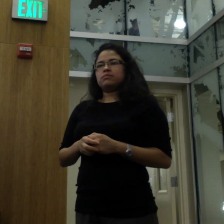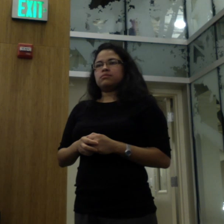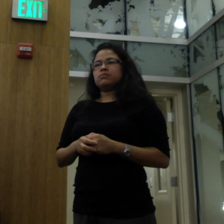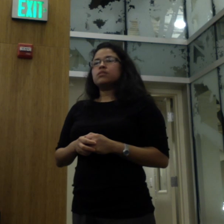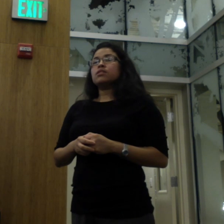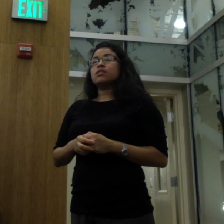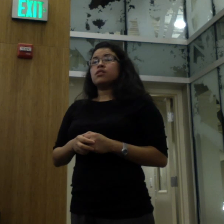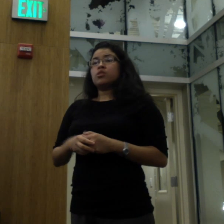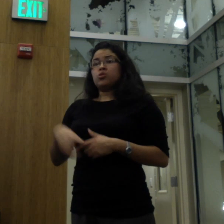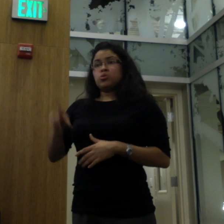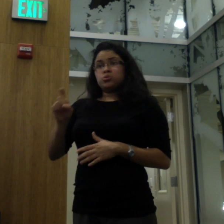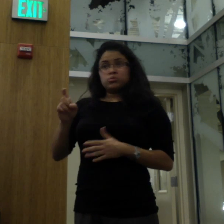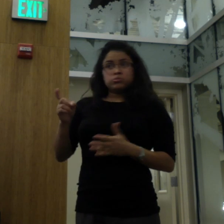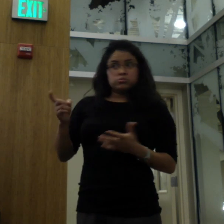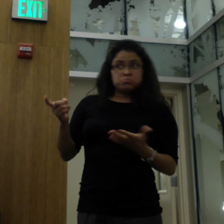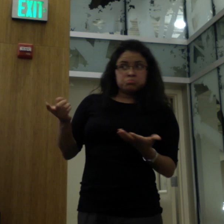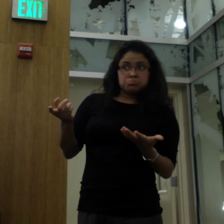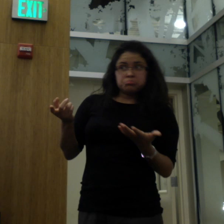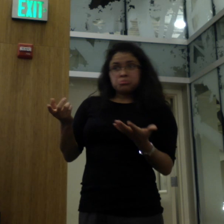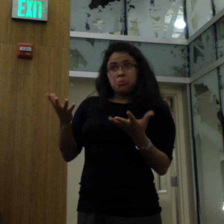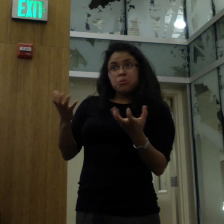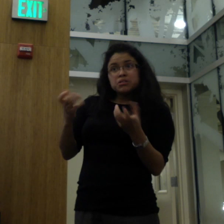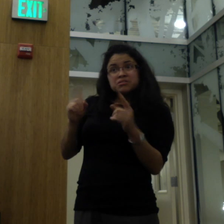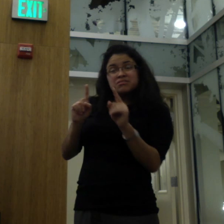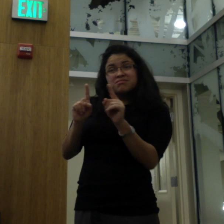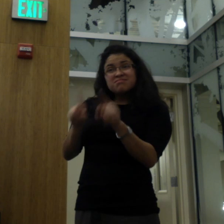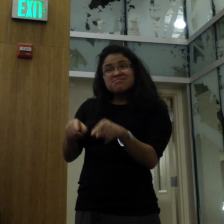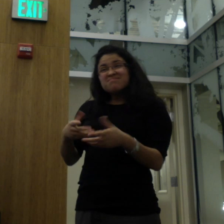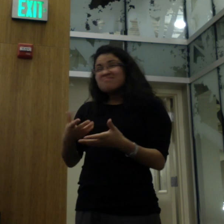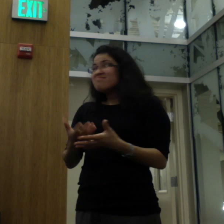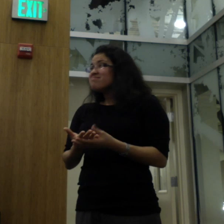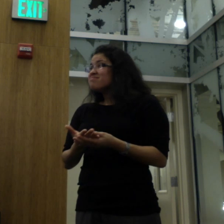Do you necessarily want to go to